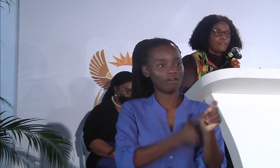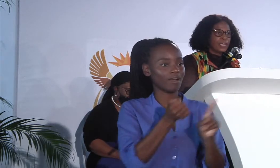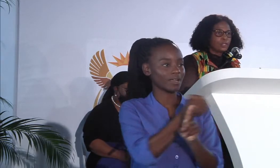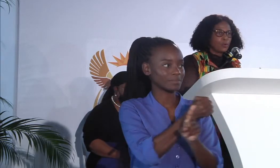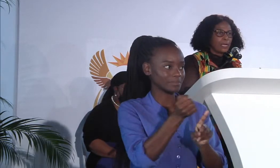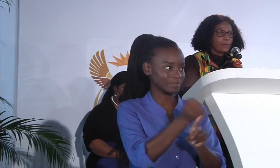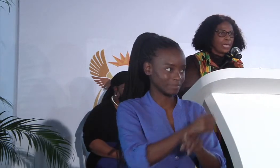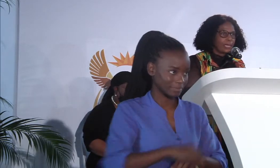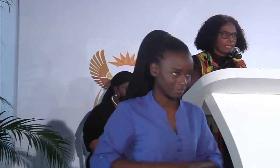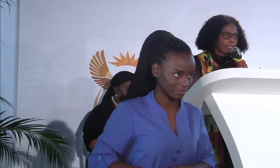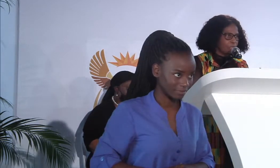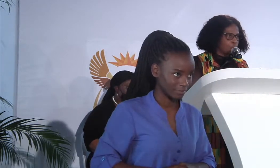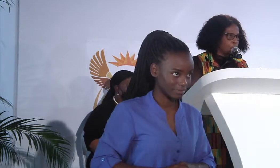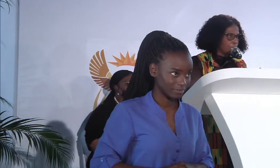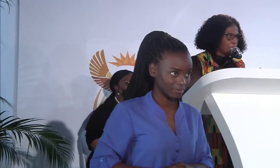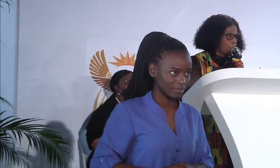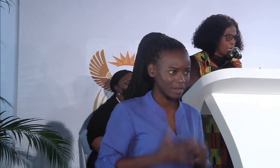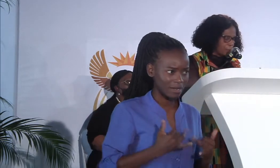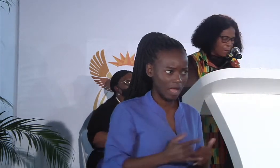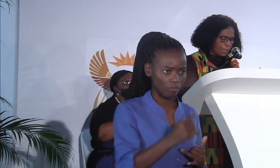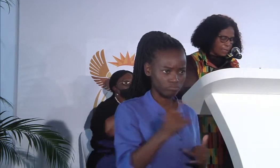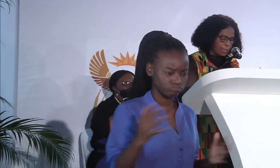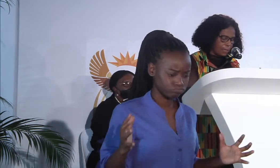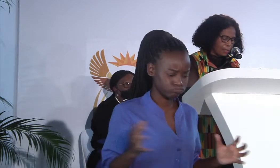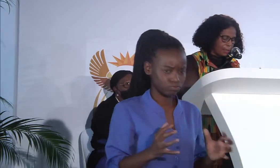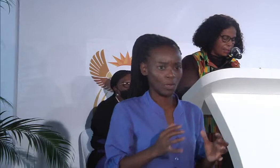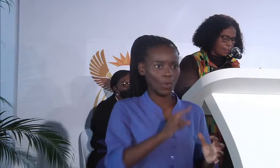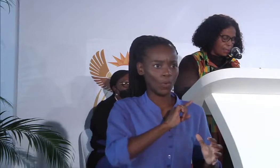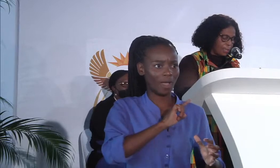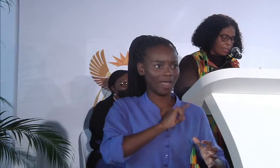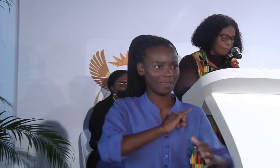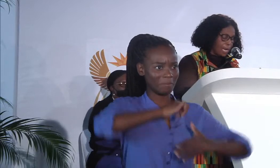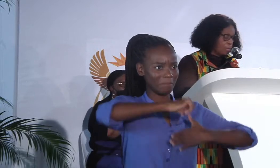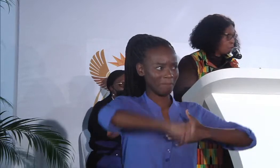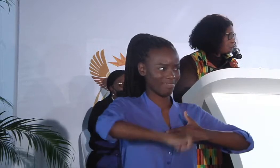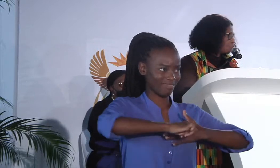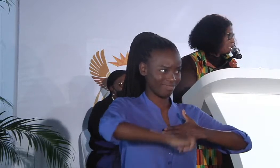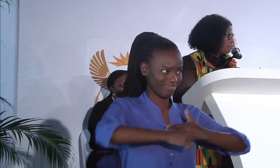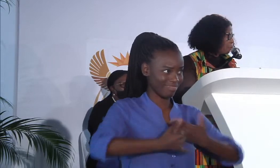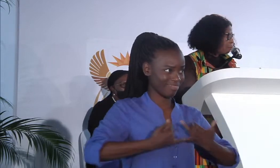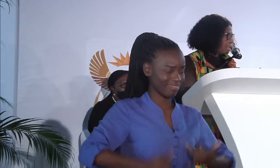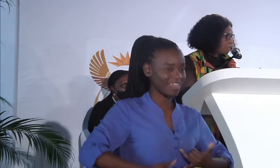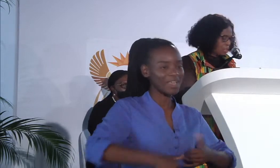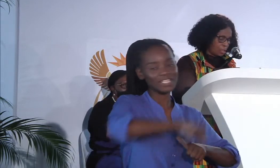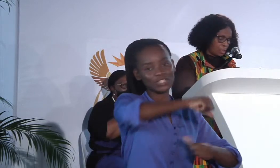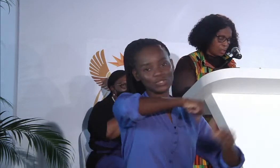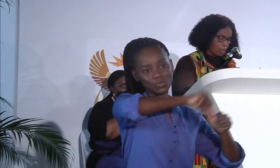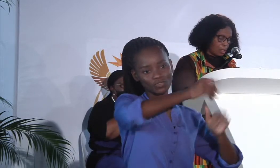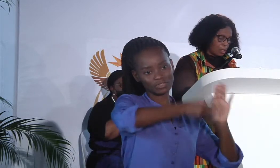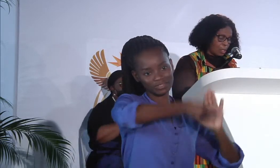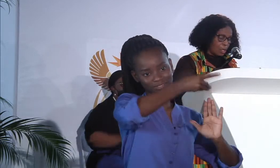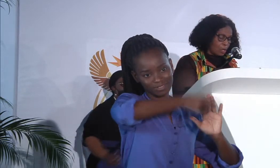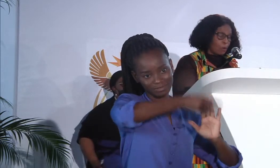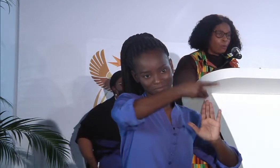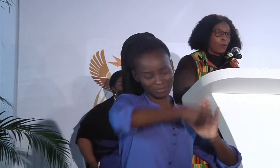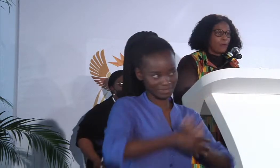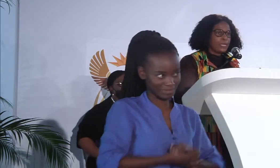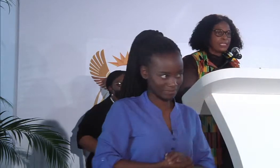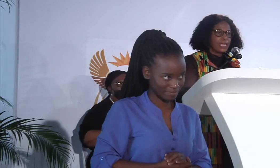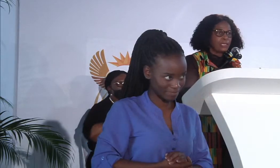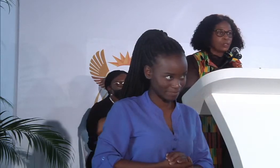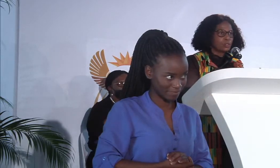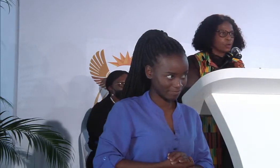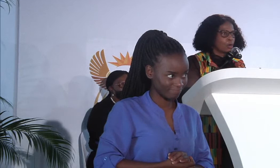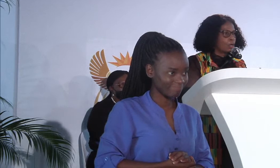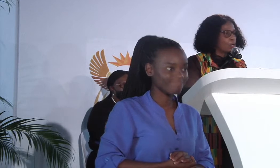In fact, we are gathered during the correct month, the month of social development, where we